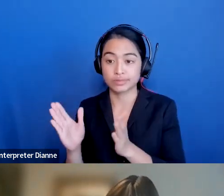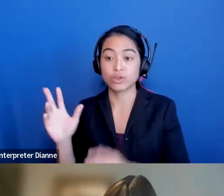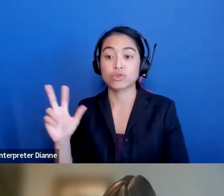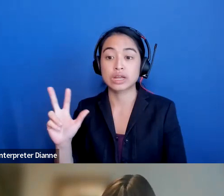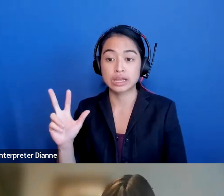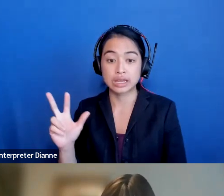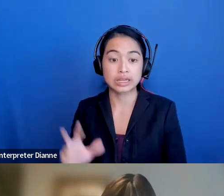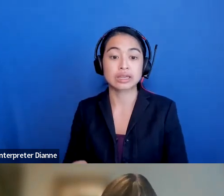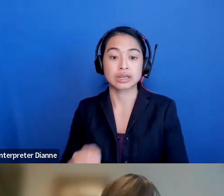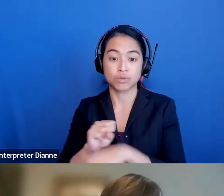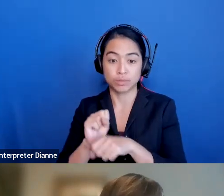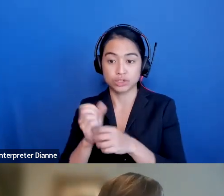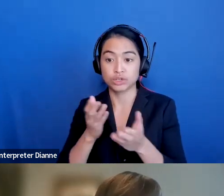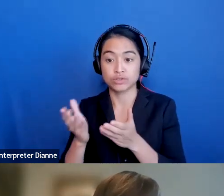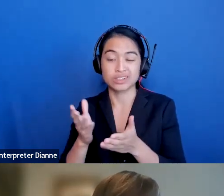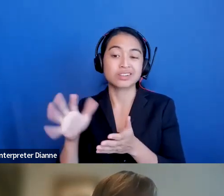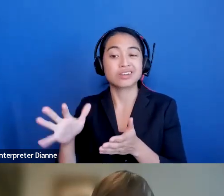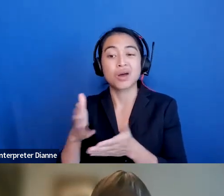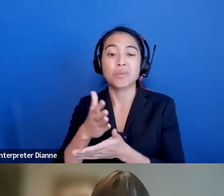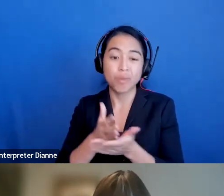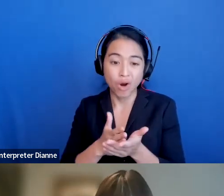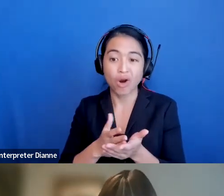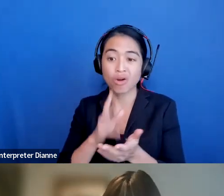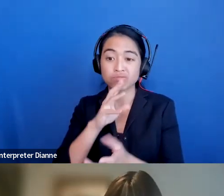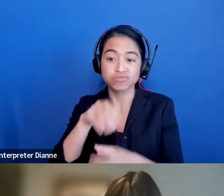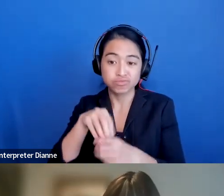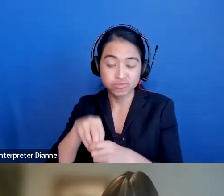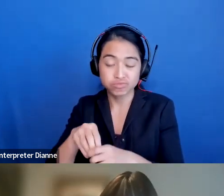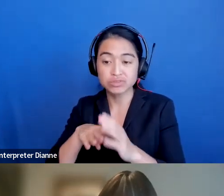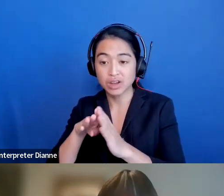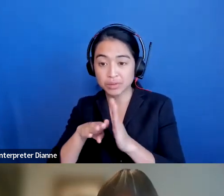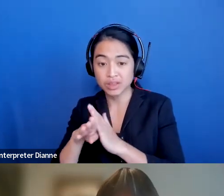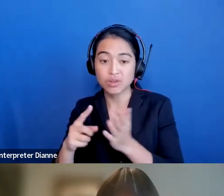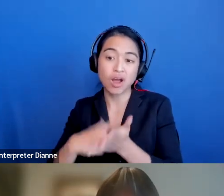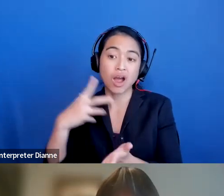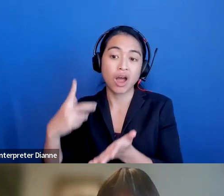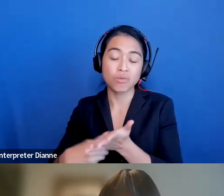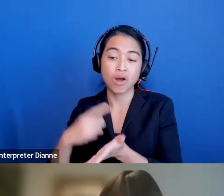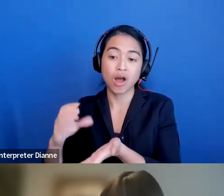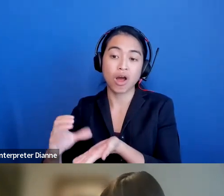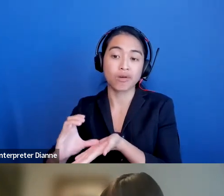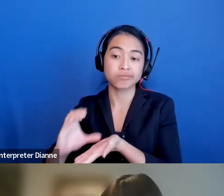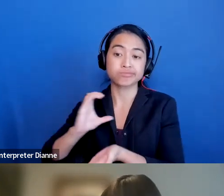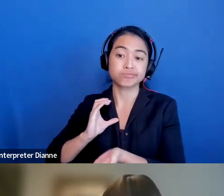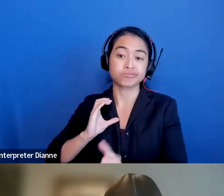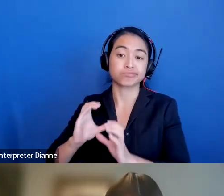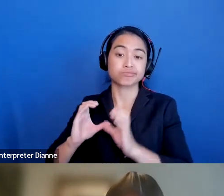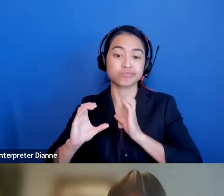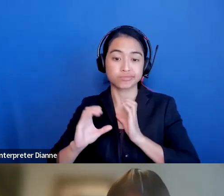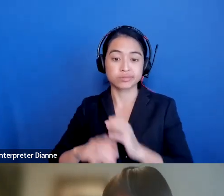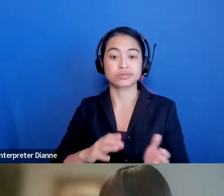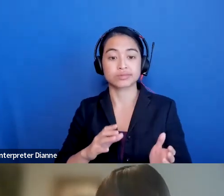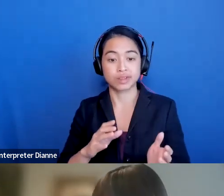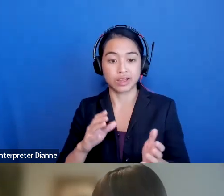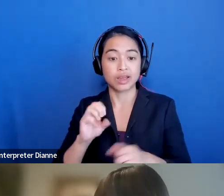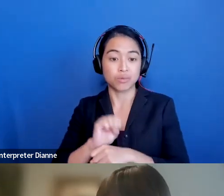mean employment services are part of fundraising and development and are occasionally receipts of money raised. Employment